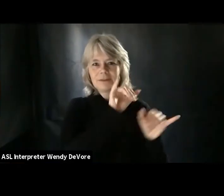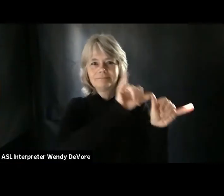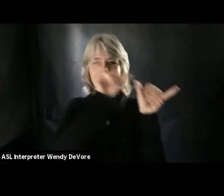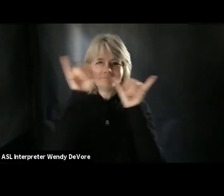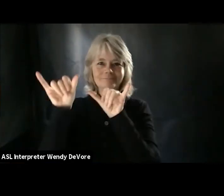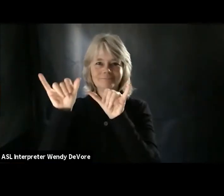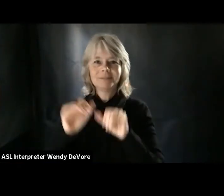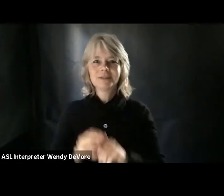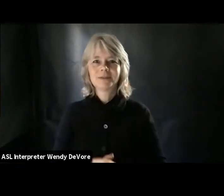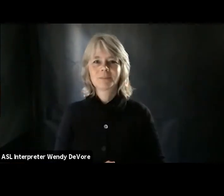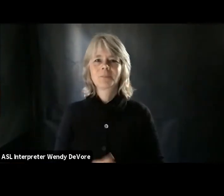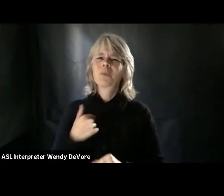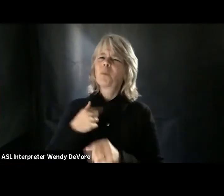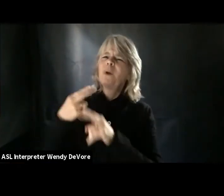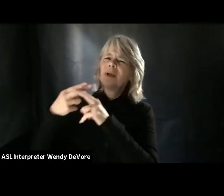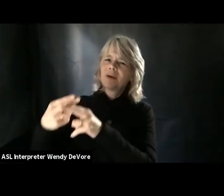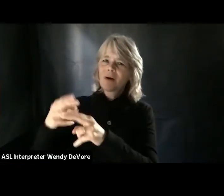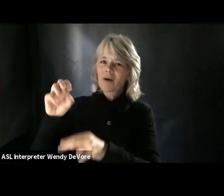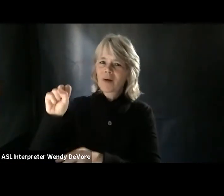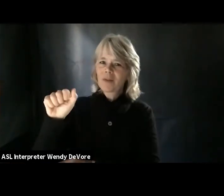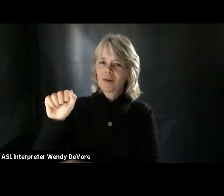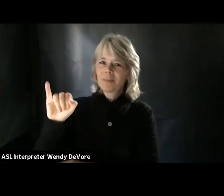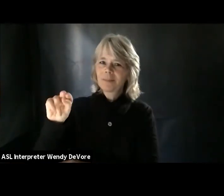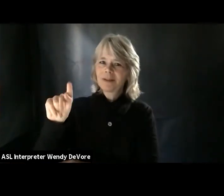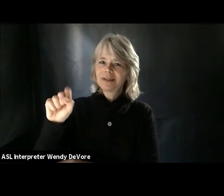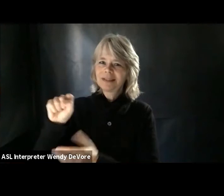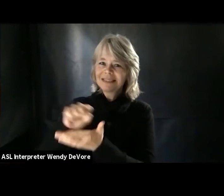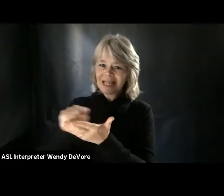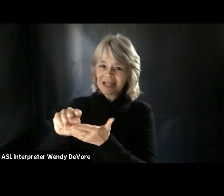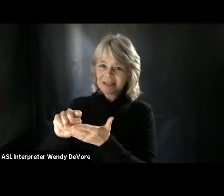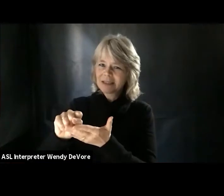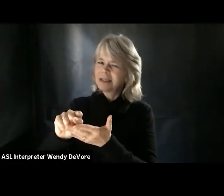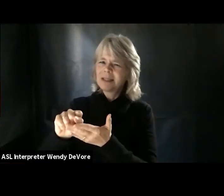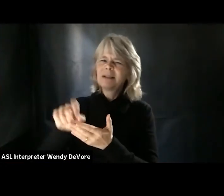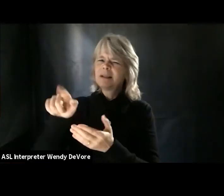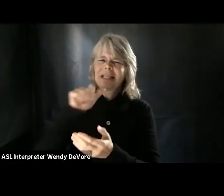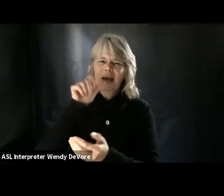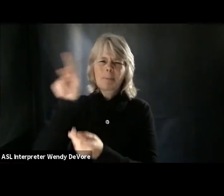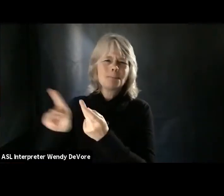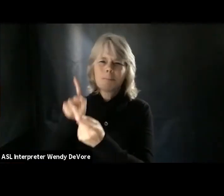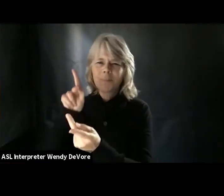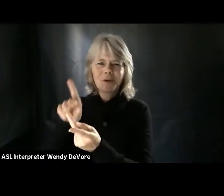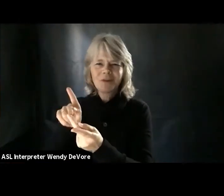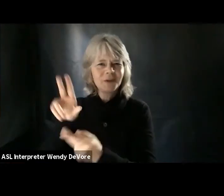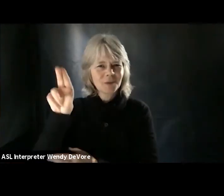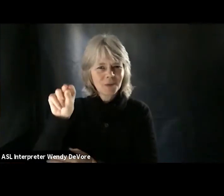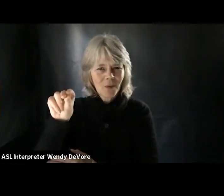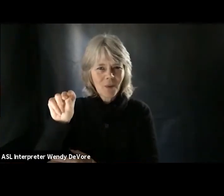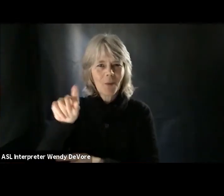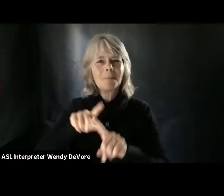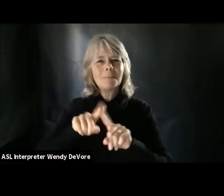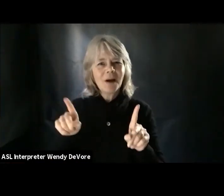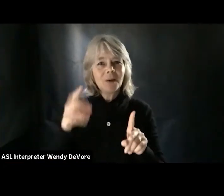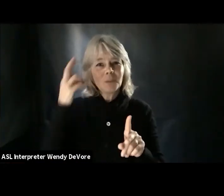We call them saints not because they were perfect, but because they are